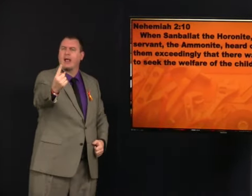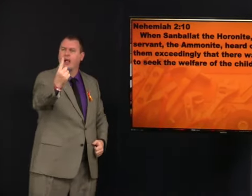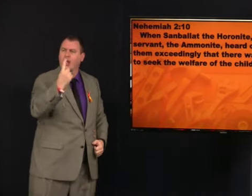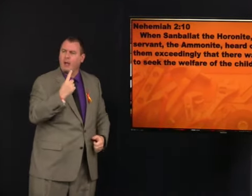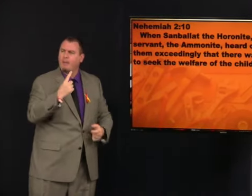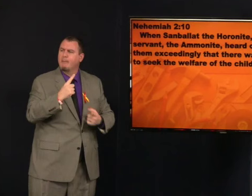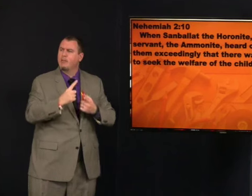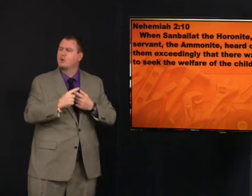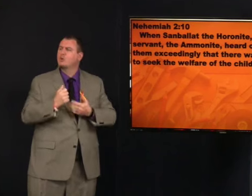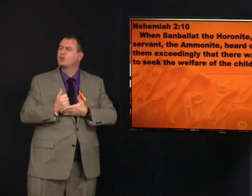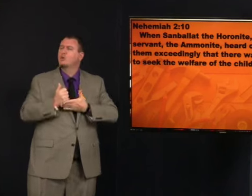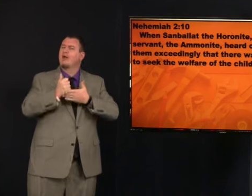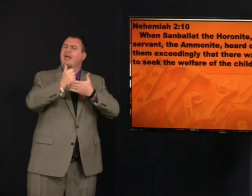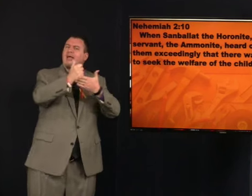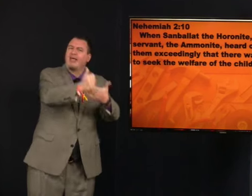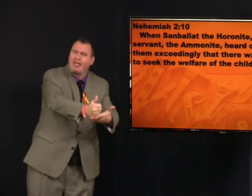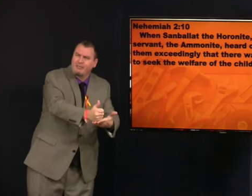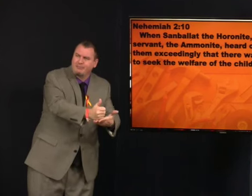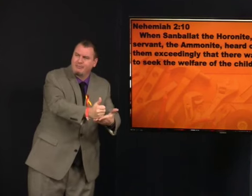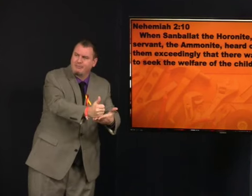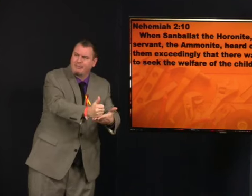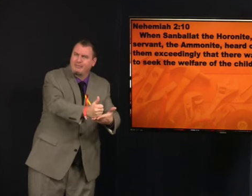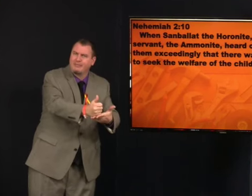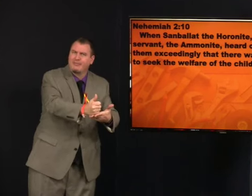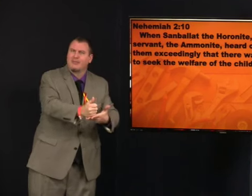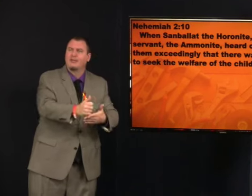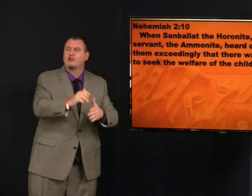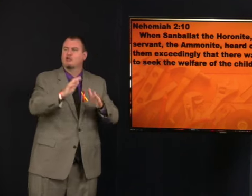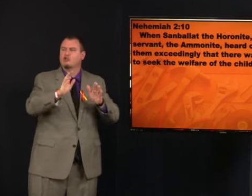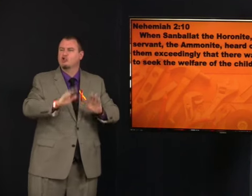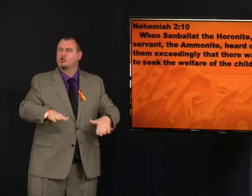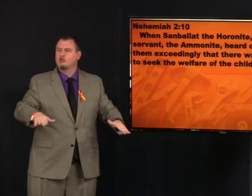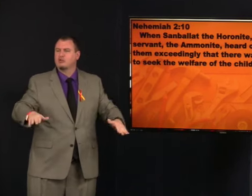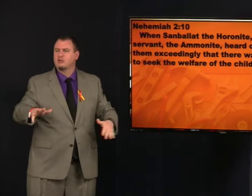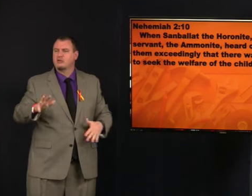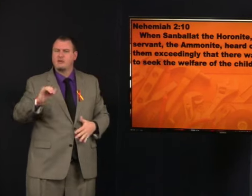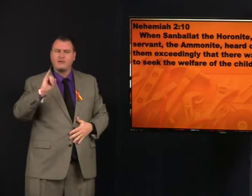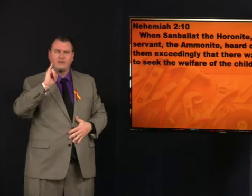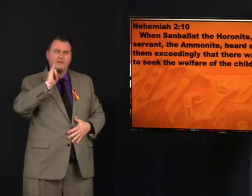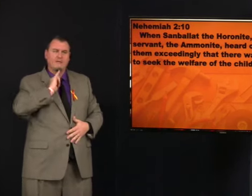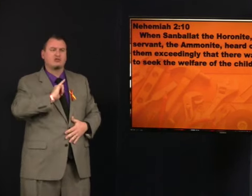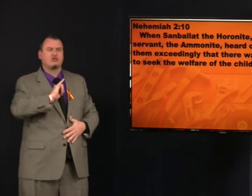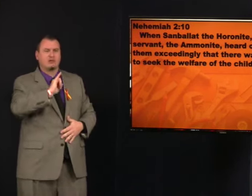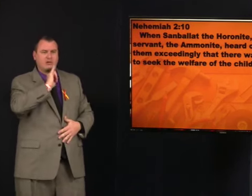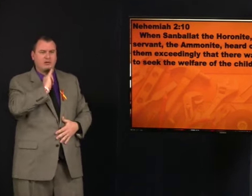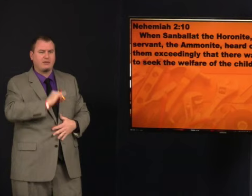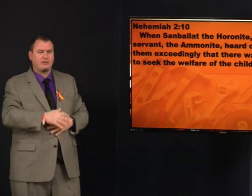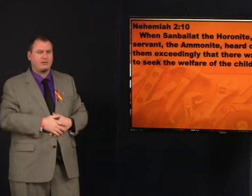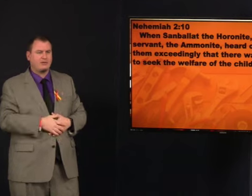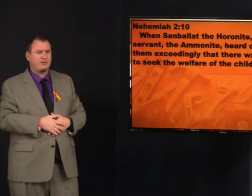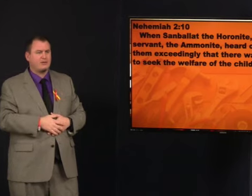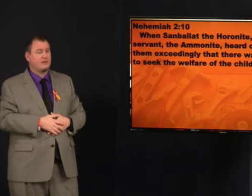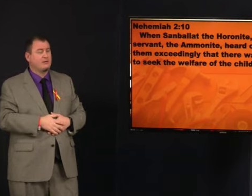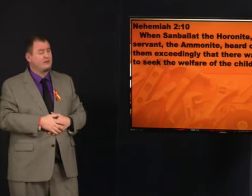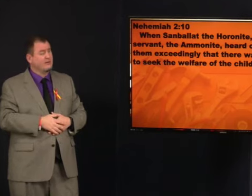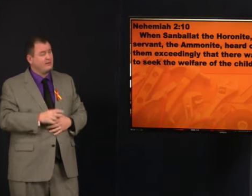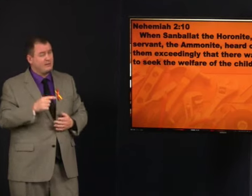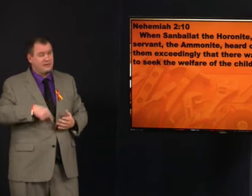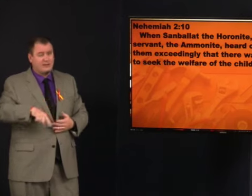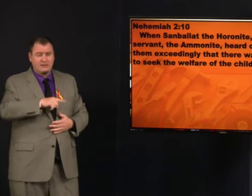Because there was come a man to seek the welfare of the children of Israel. A man had